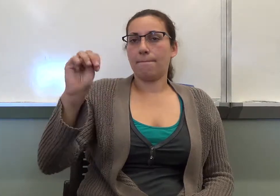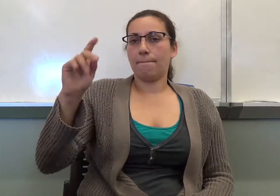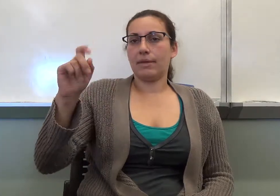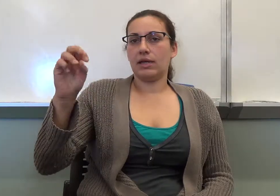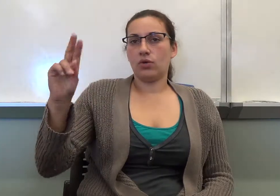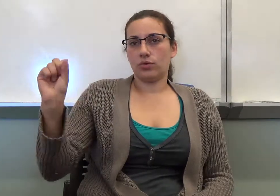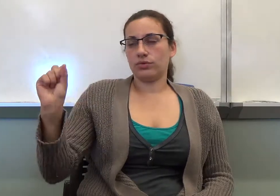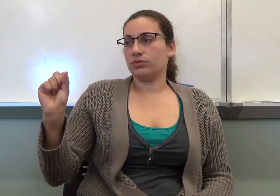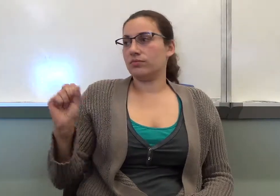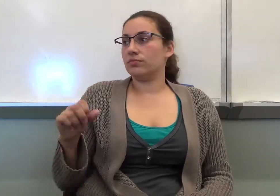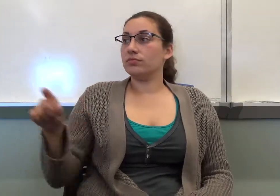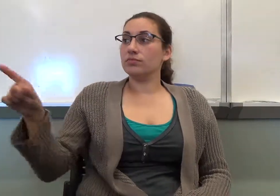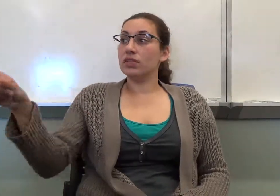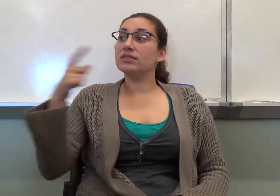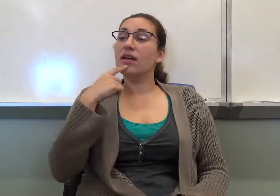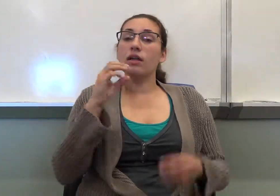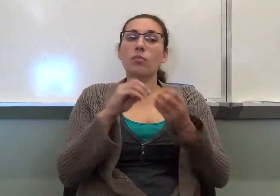Yes. 45. 45.